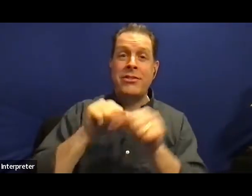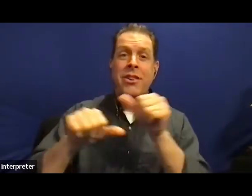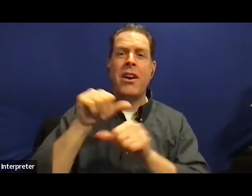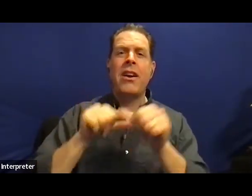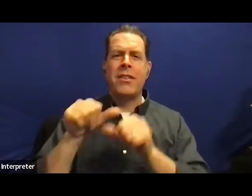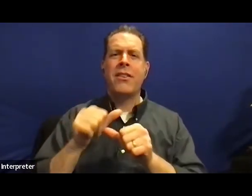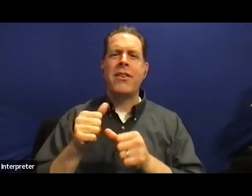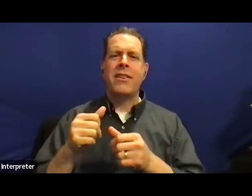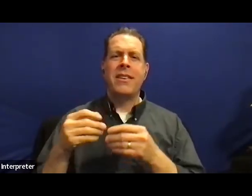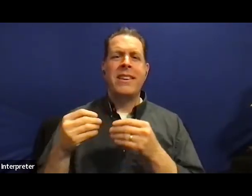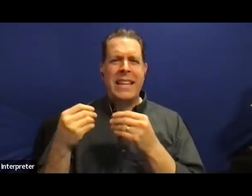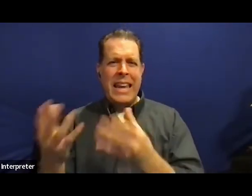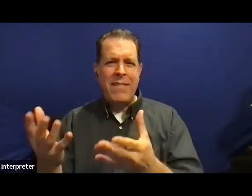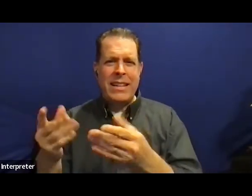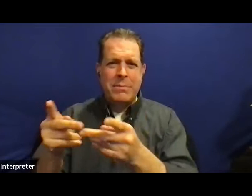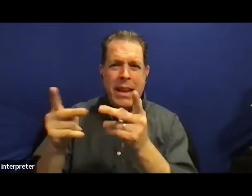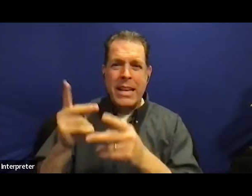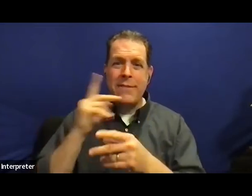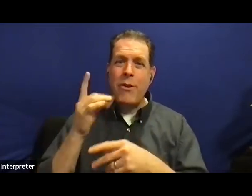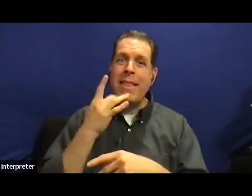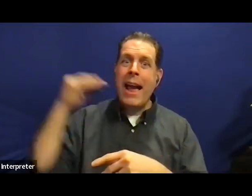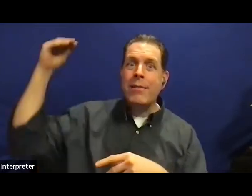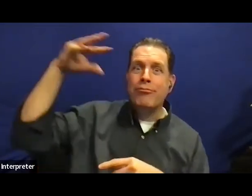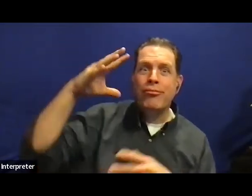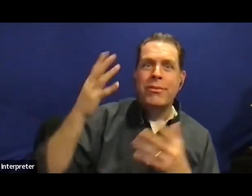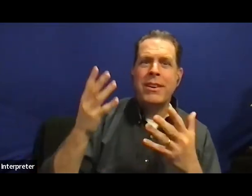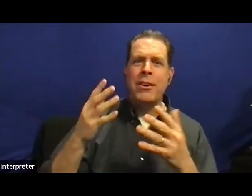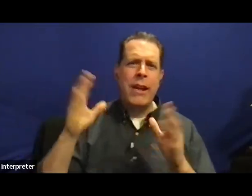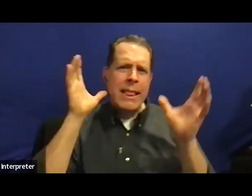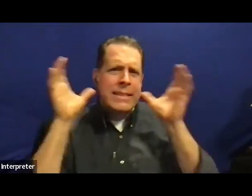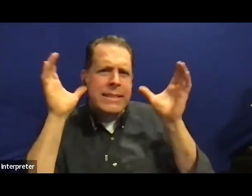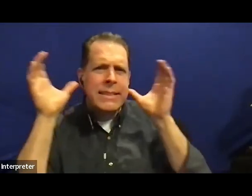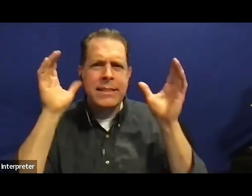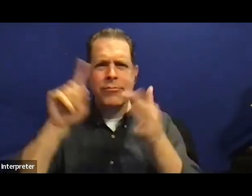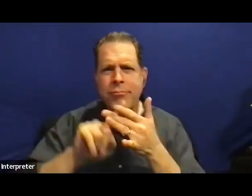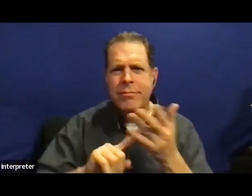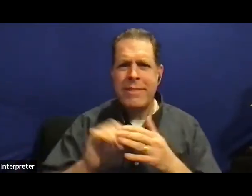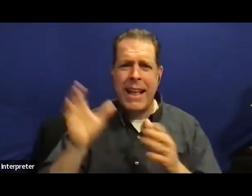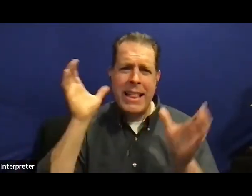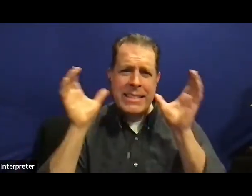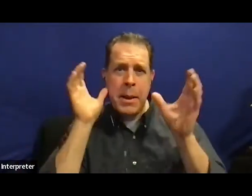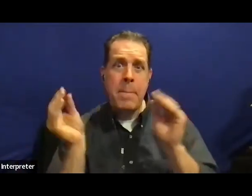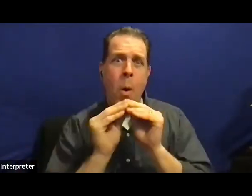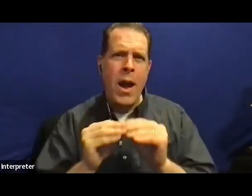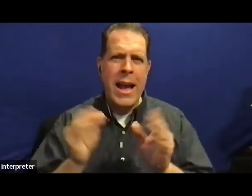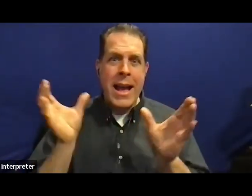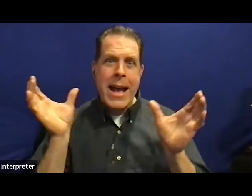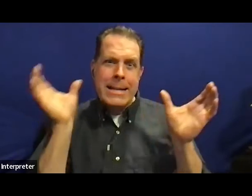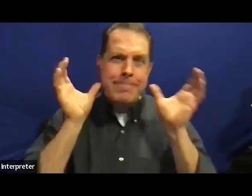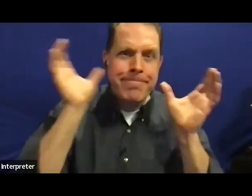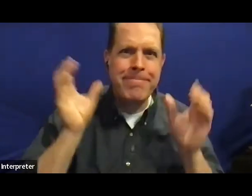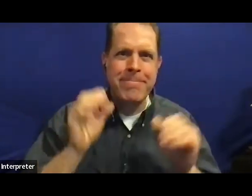for liminal light, for listening and listening and listening even more,